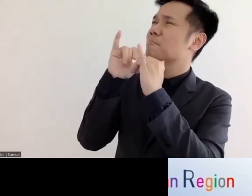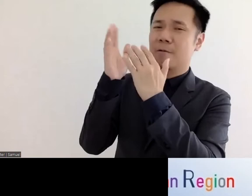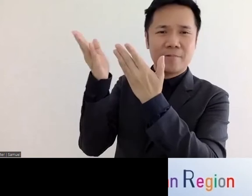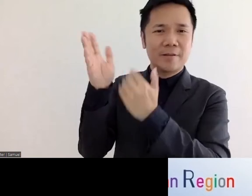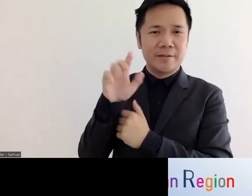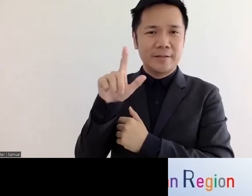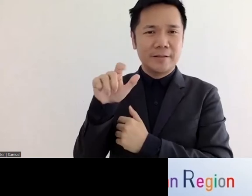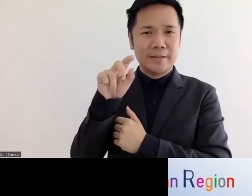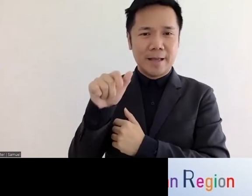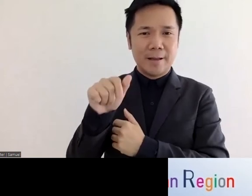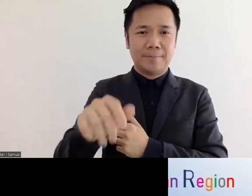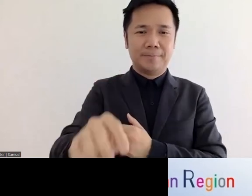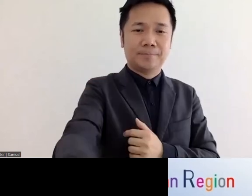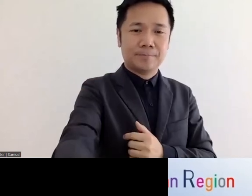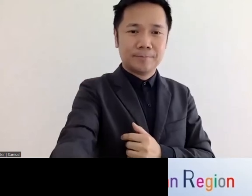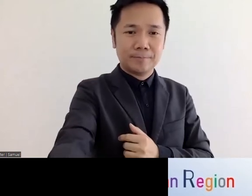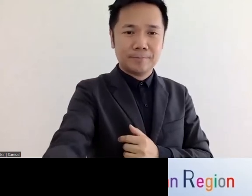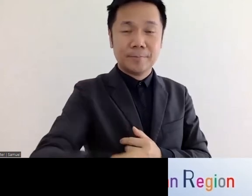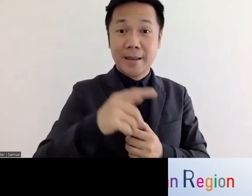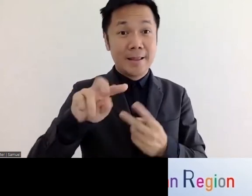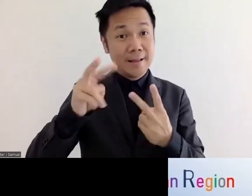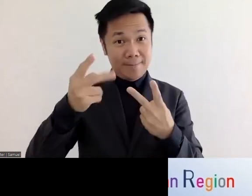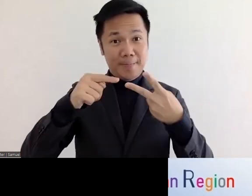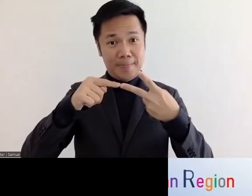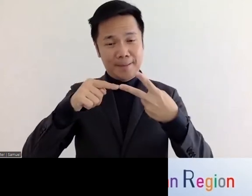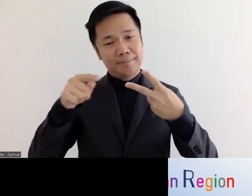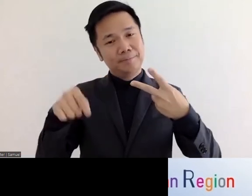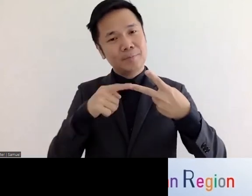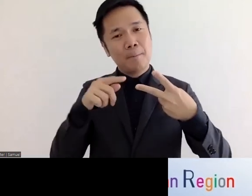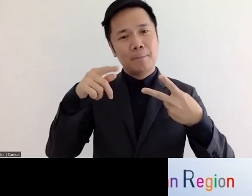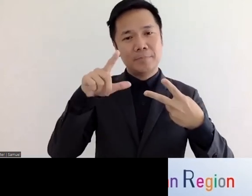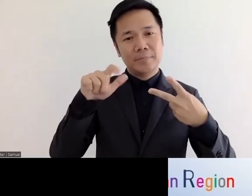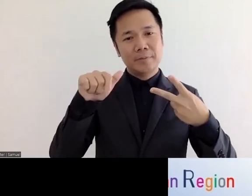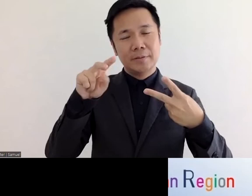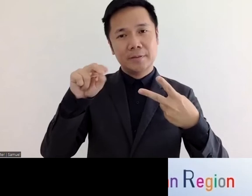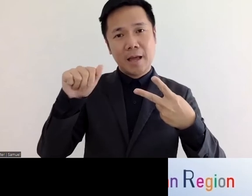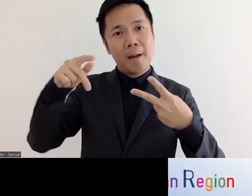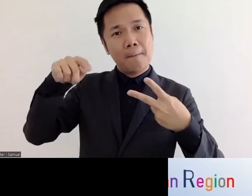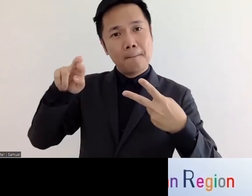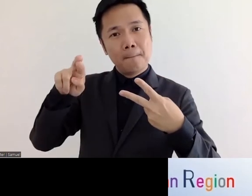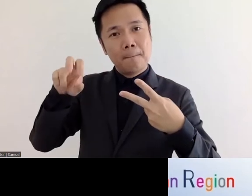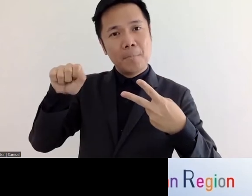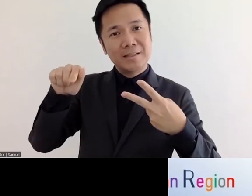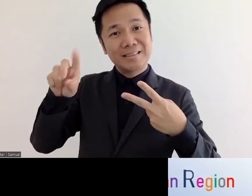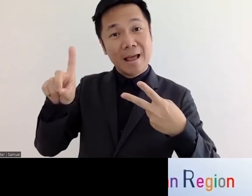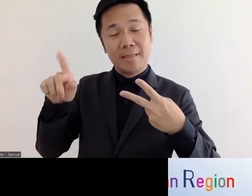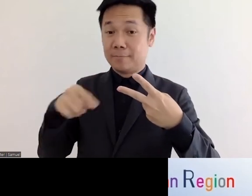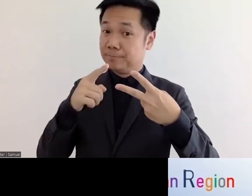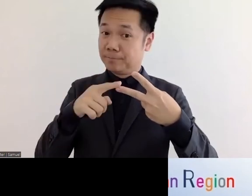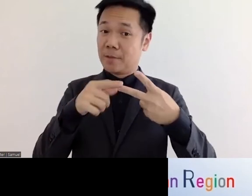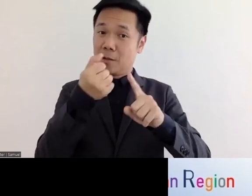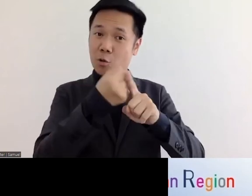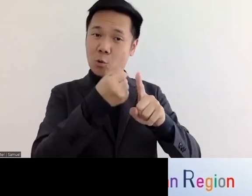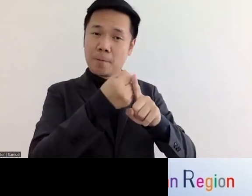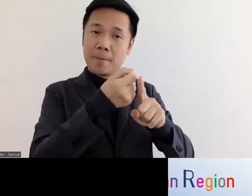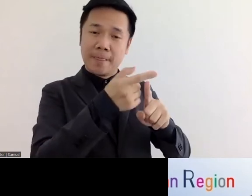life. Her session is complemented by Ms. Lina Prasad, Advocacy Research and Training Officer at